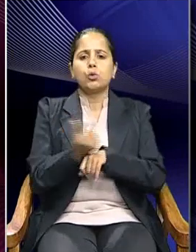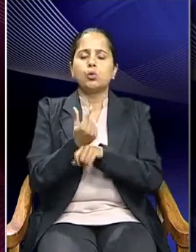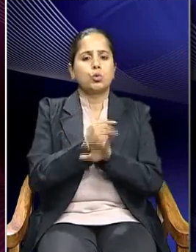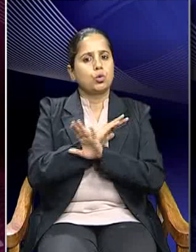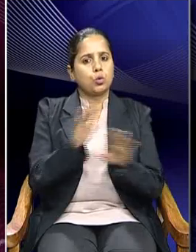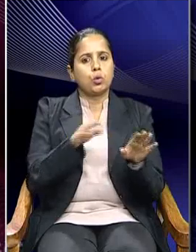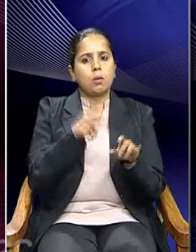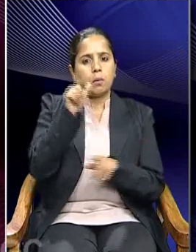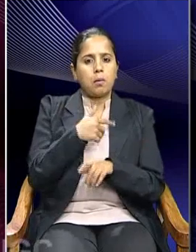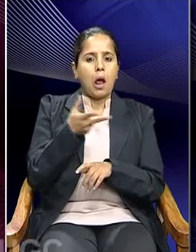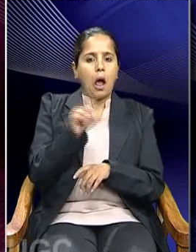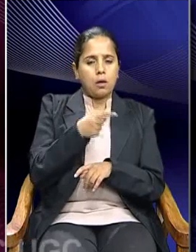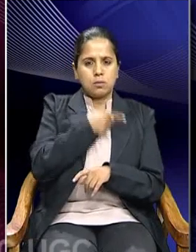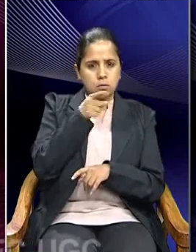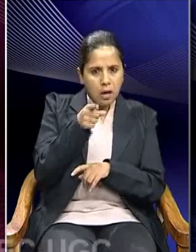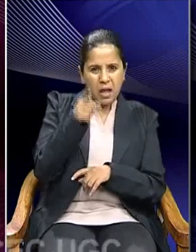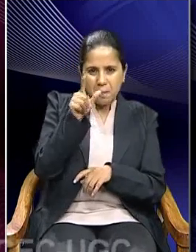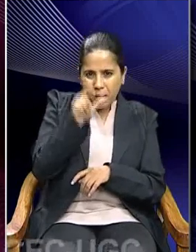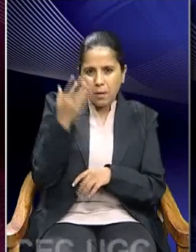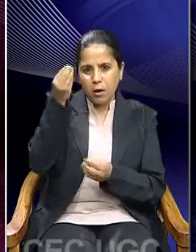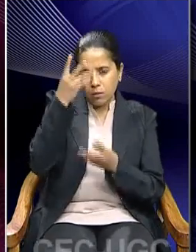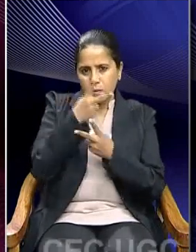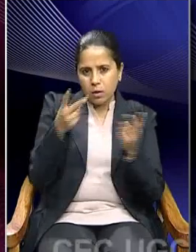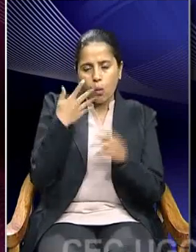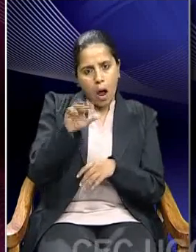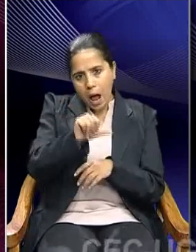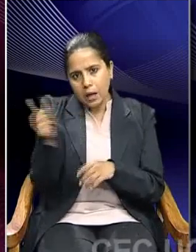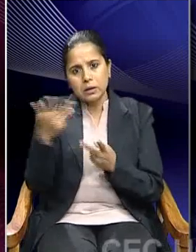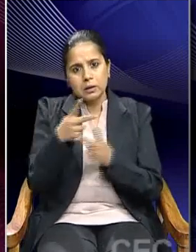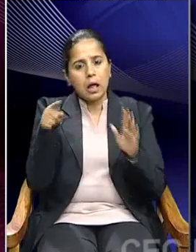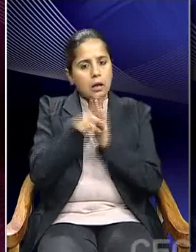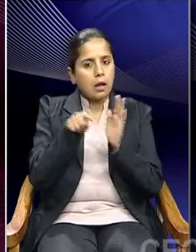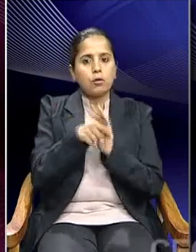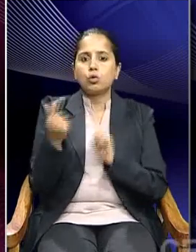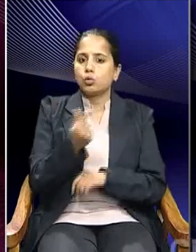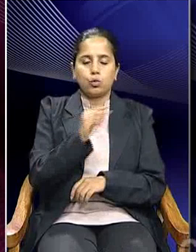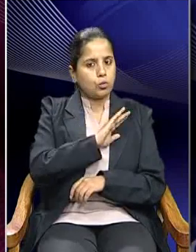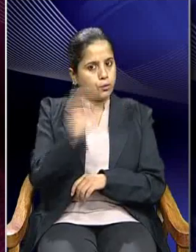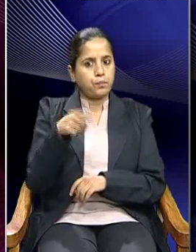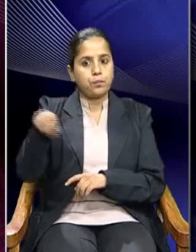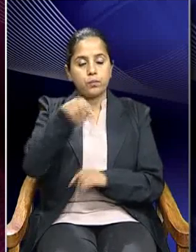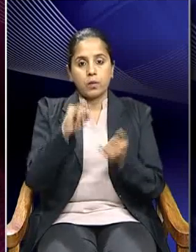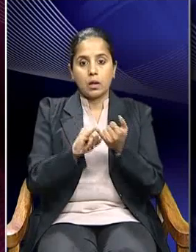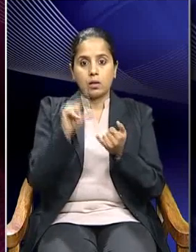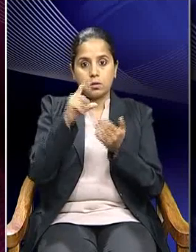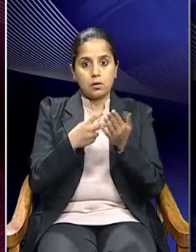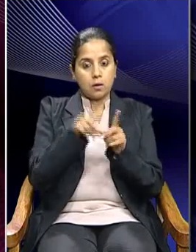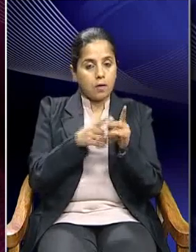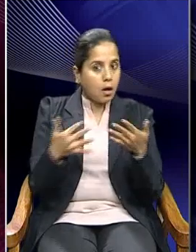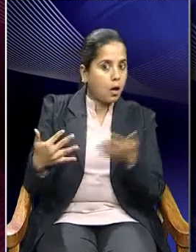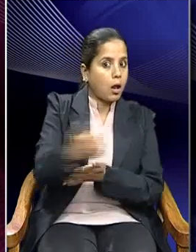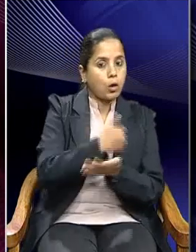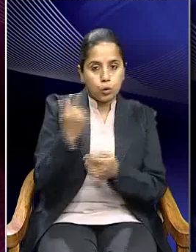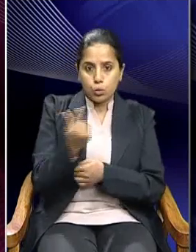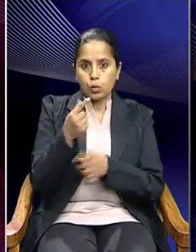to blackmail the respondents or for any other negative use. When a survey is used, the